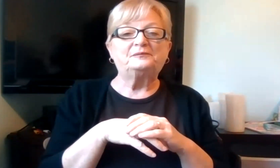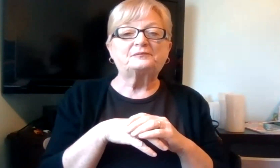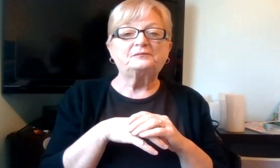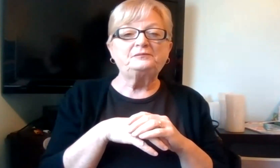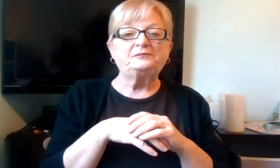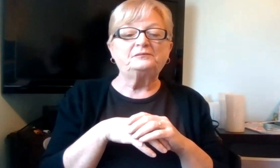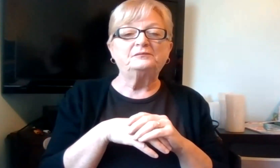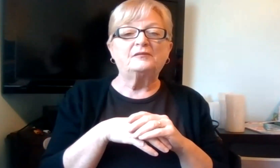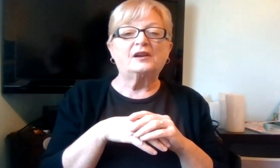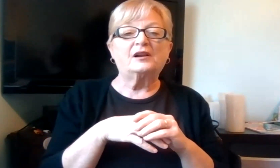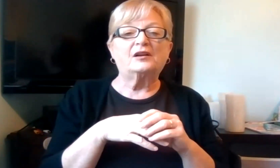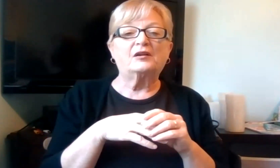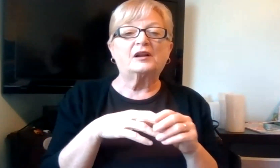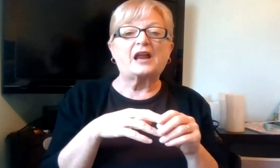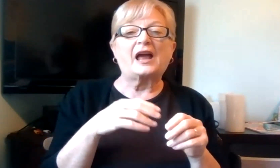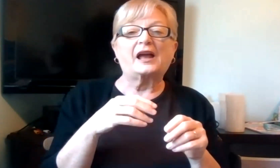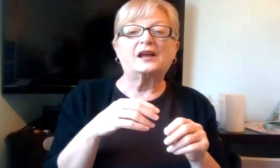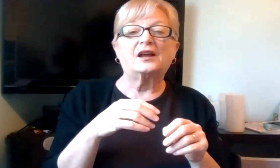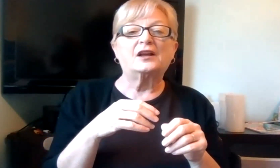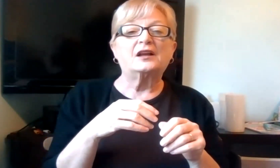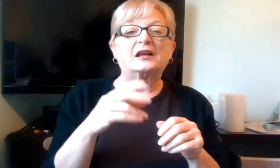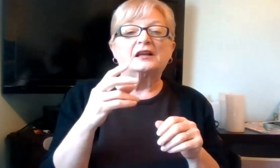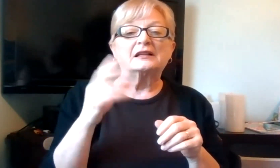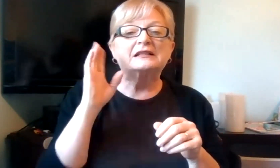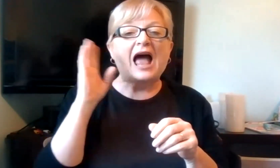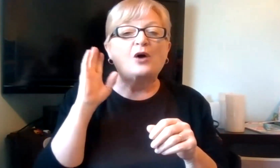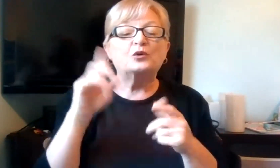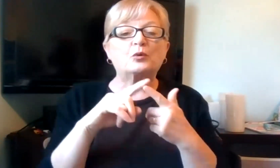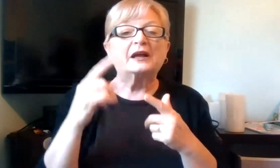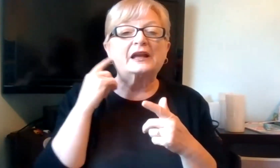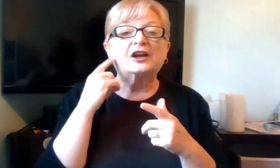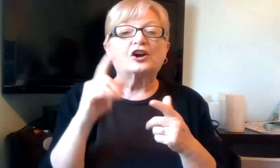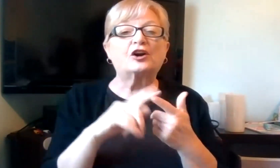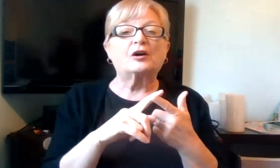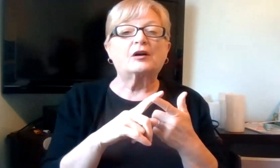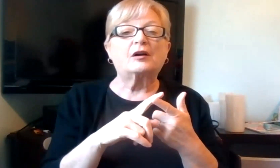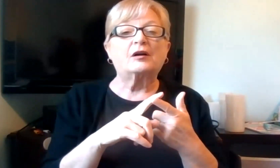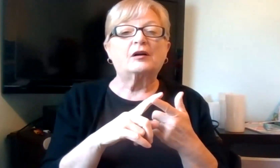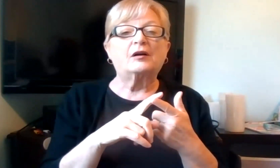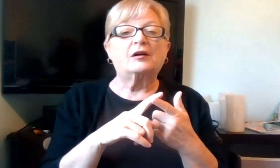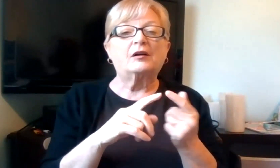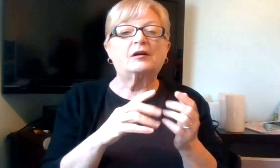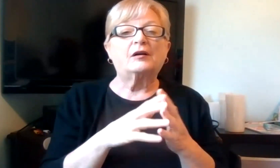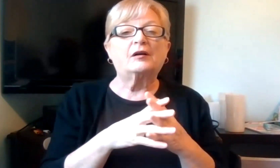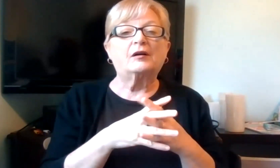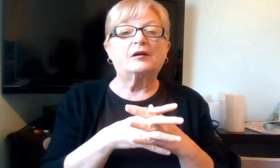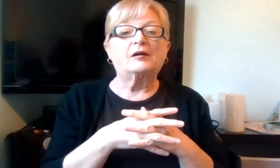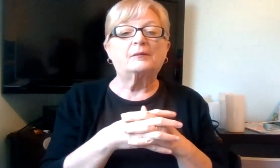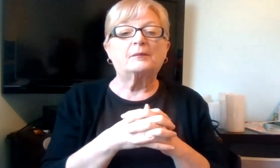I select sound for the video, you all are going to hear my screen reader for just a moment.